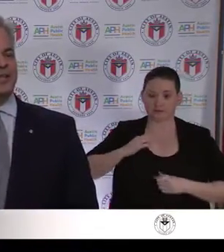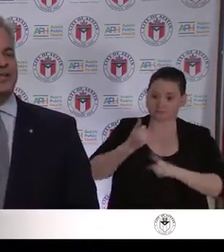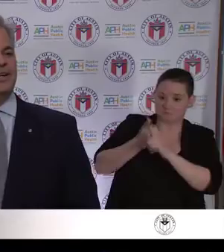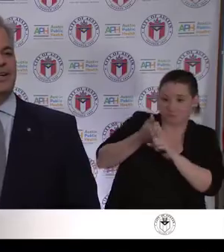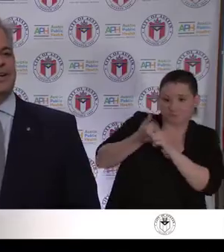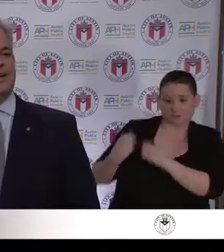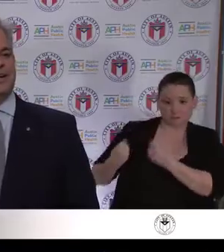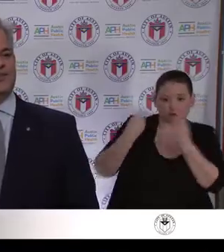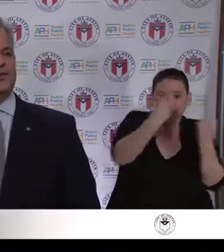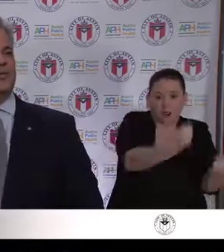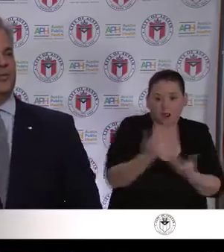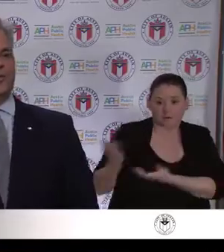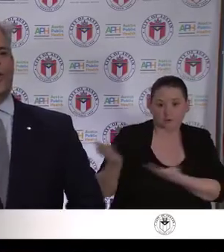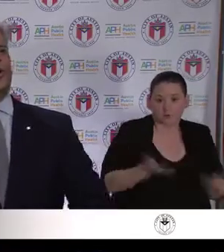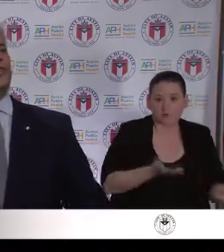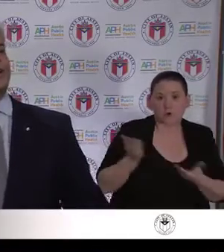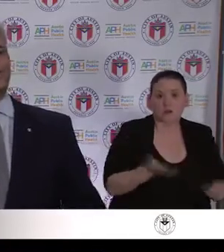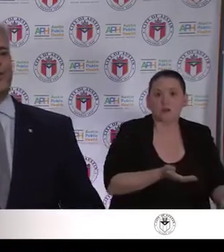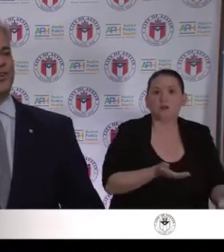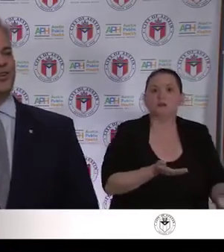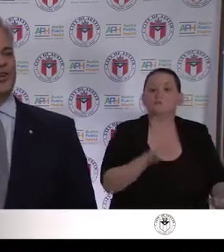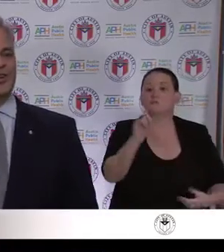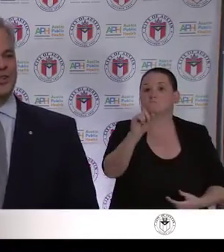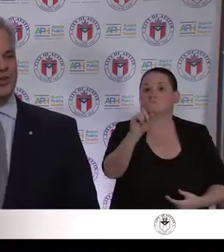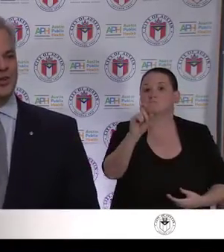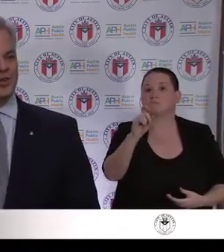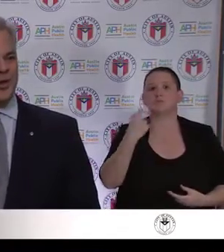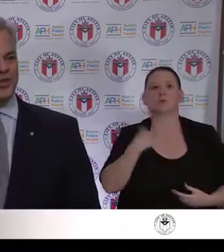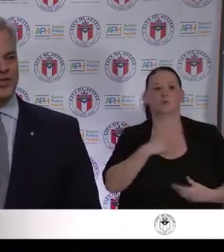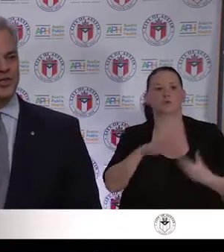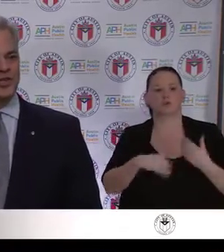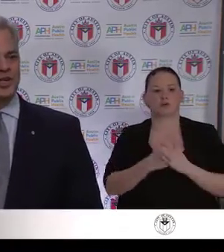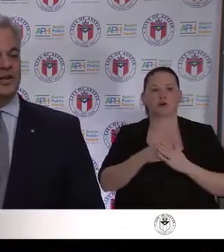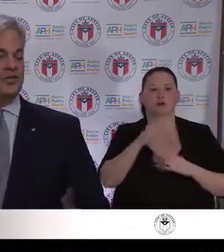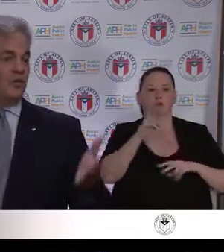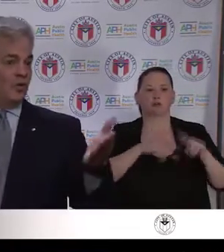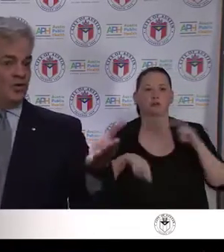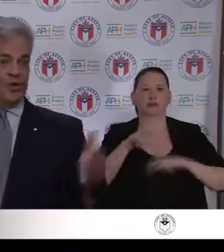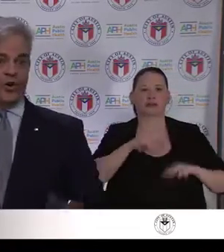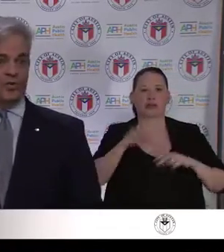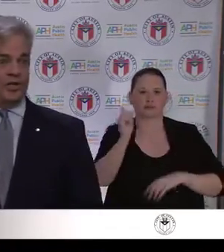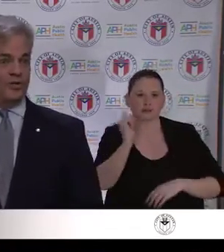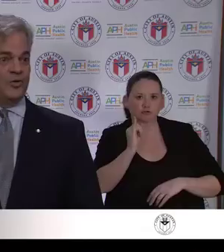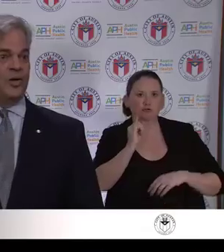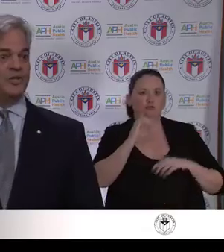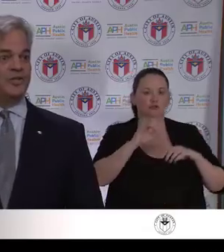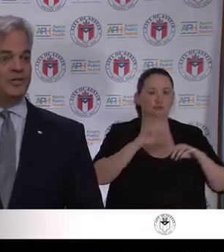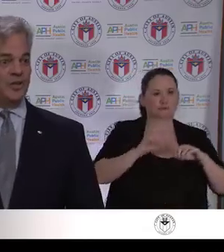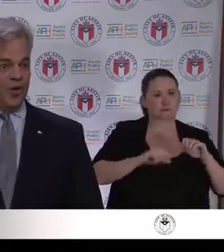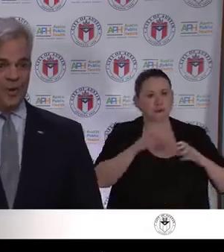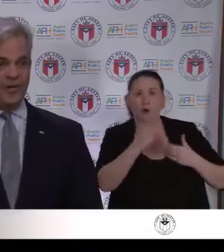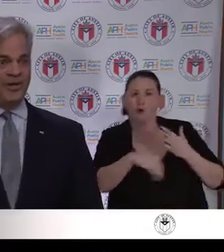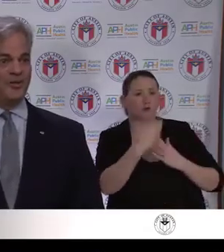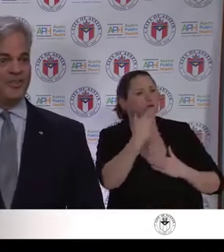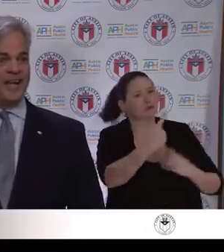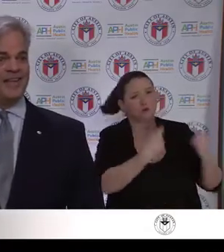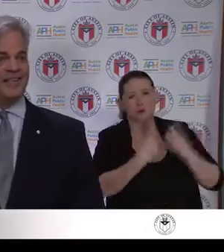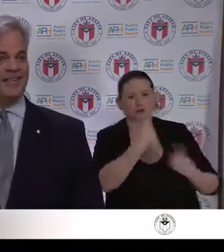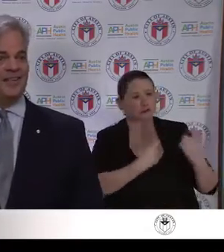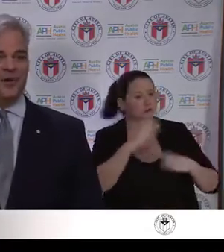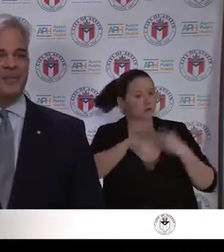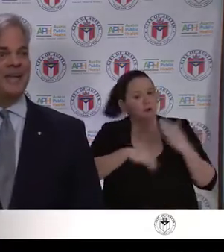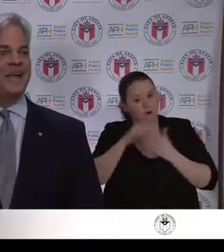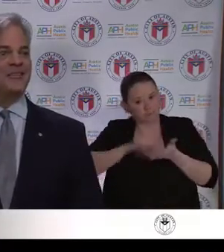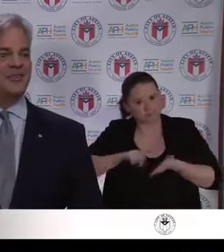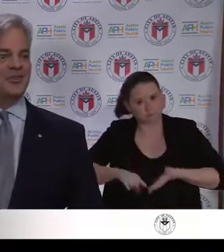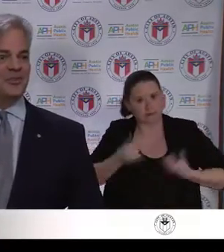deliver things. So we're all taking a look at the insurance questions. So those are all really good questions, all being looked at